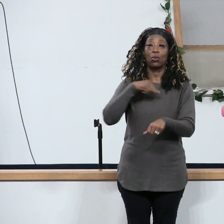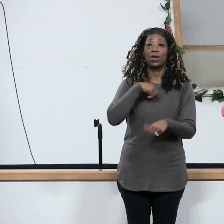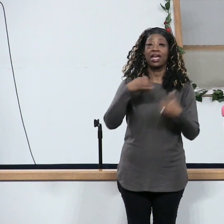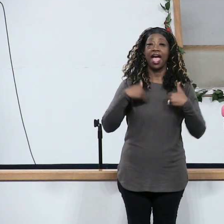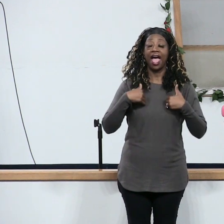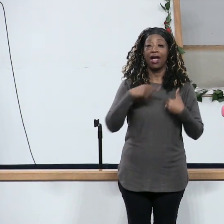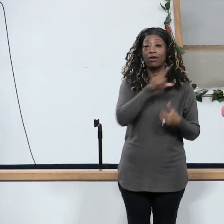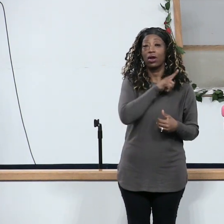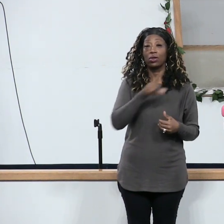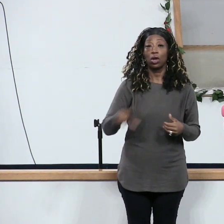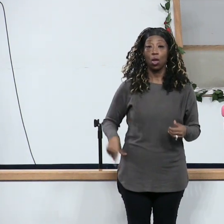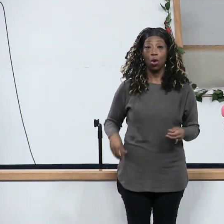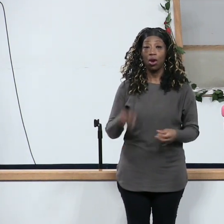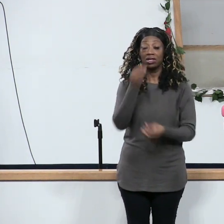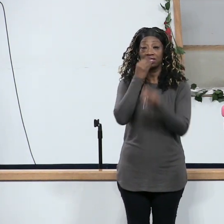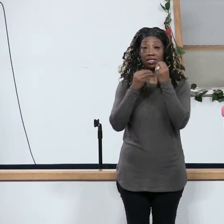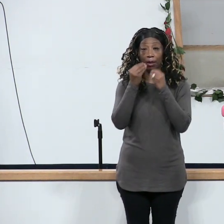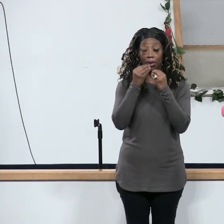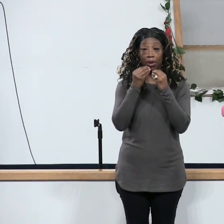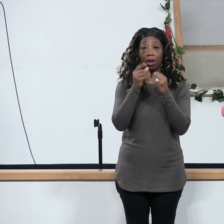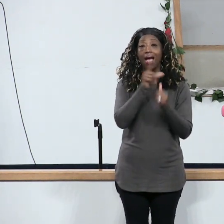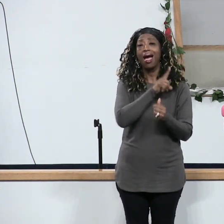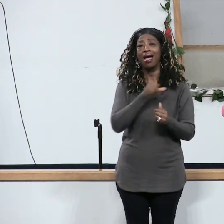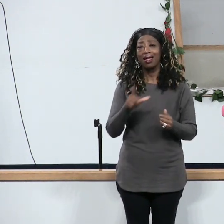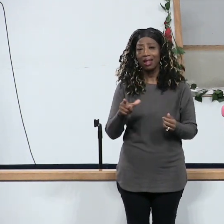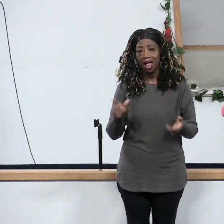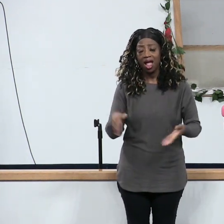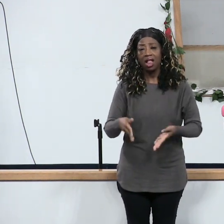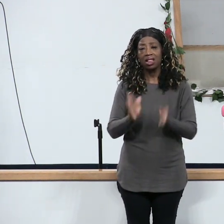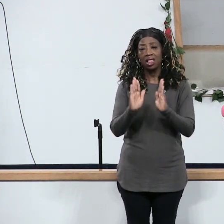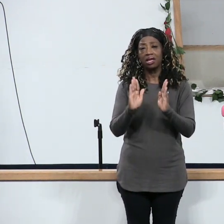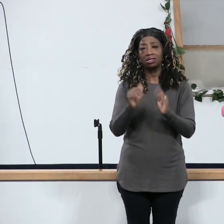let's remember.